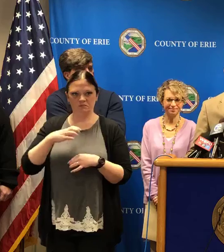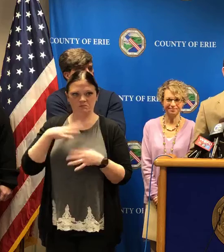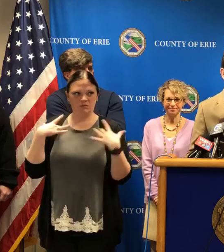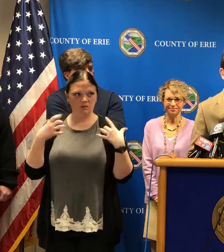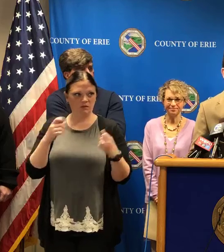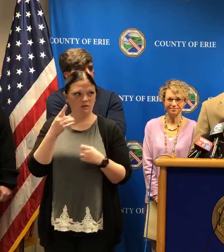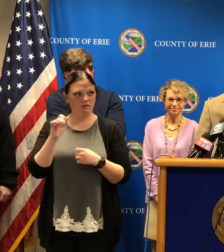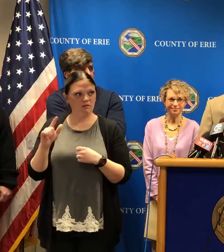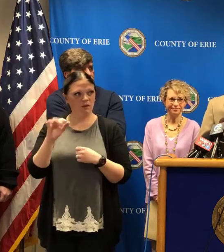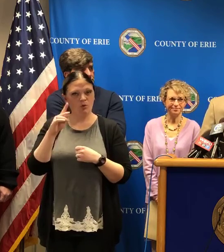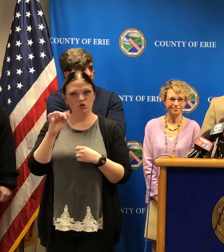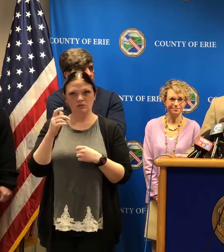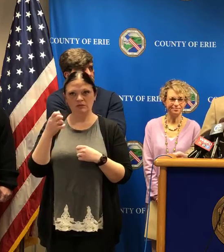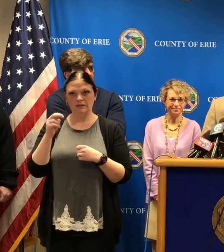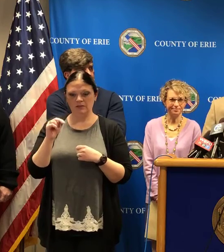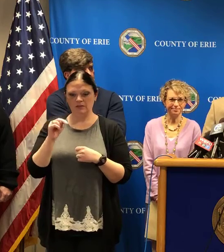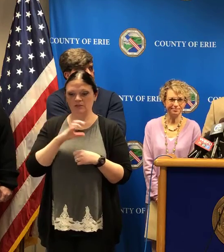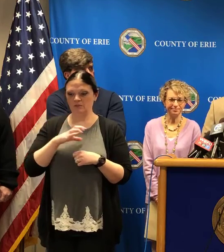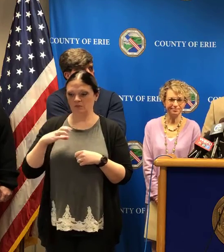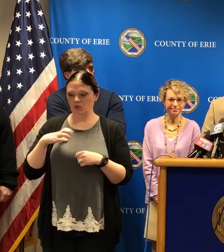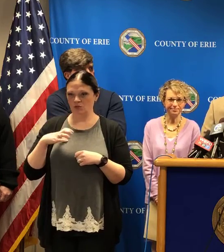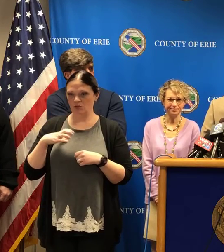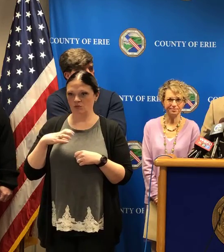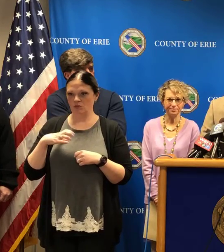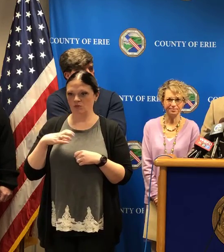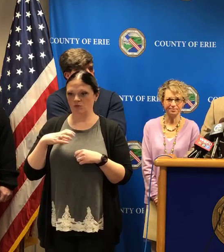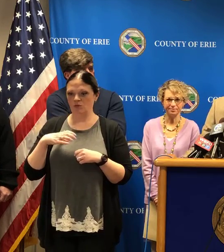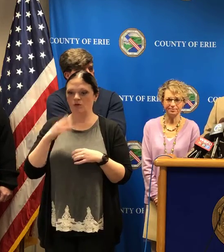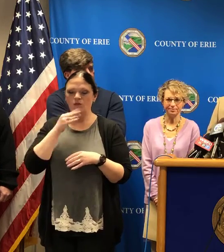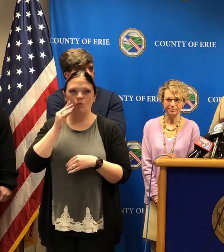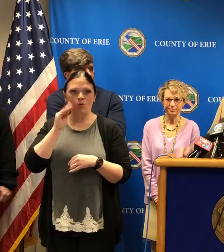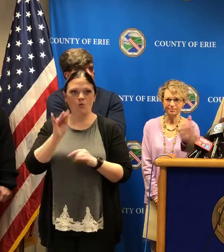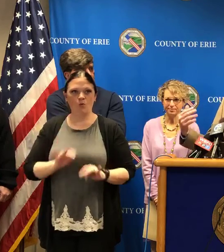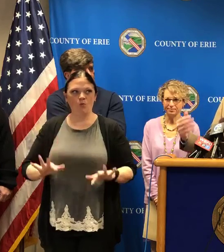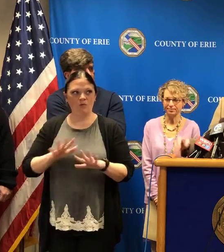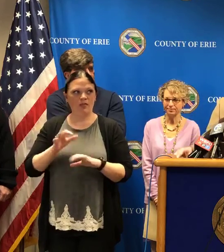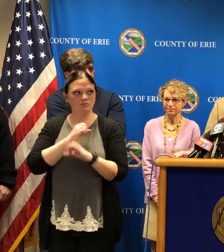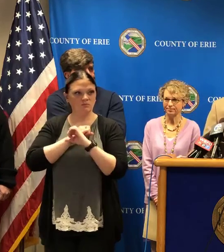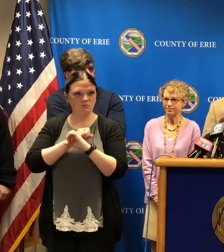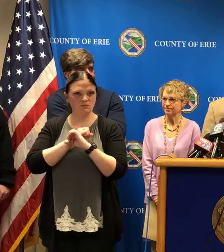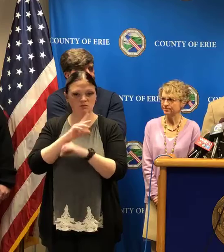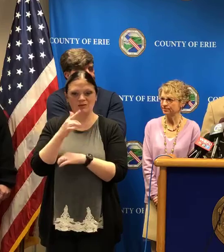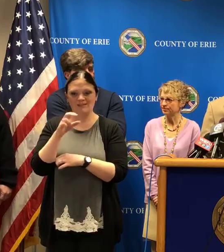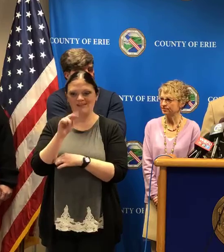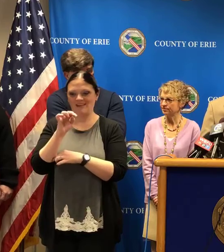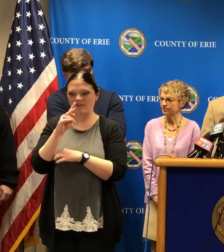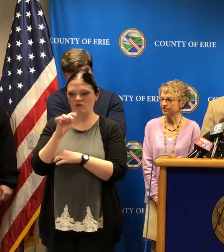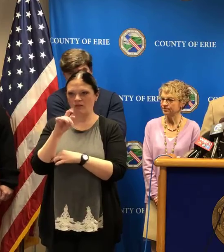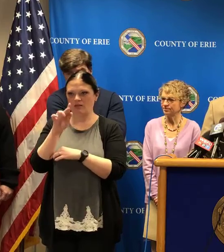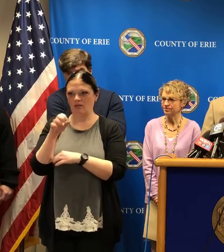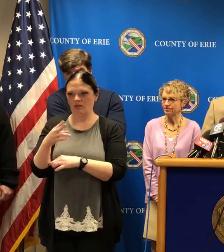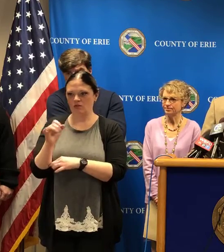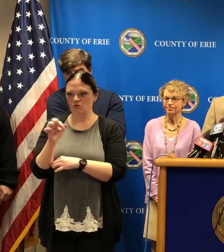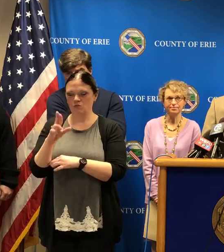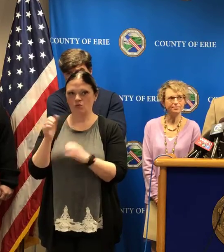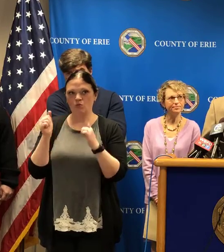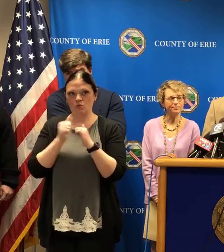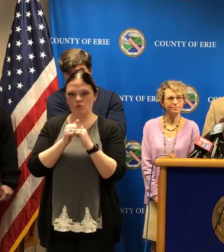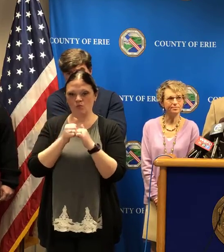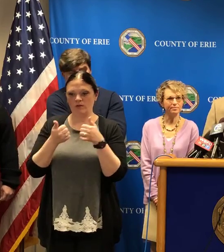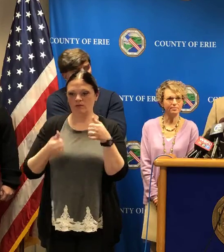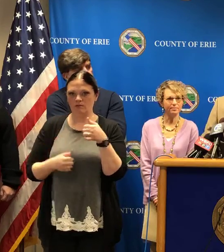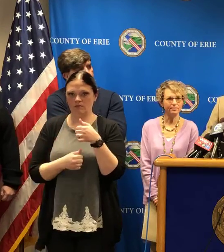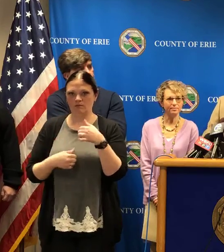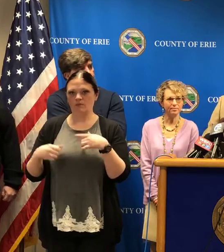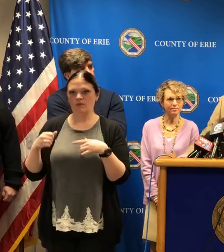our Commissioner of the Department of Homeland Security Emergency Services, Dan Nevitz Jr., who's also joined by the Deputy Commissioner, Greg